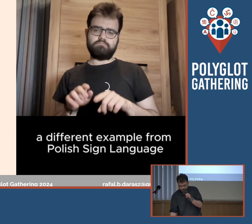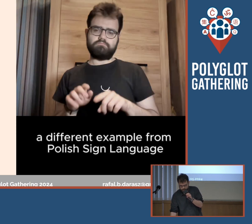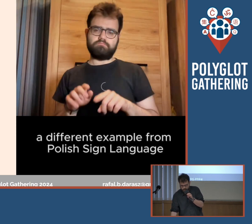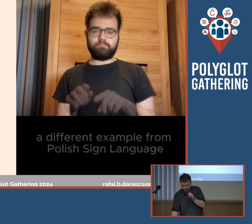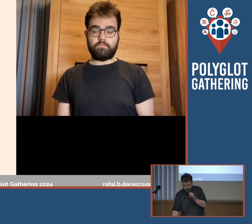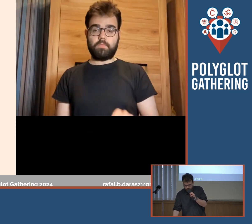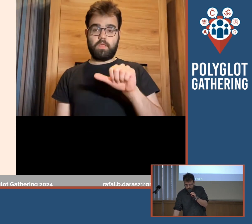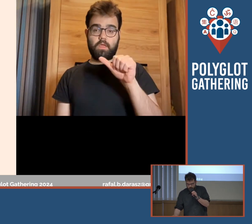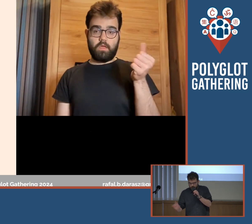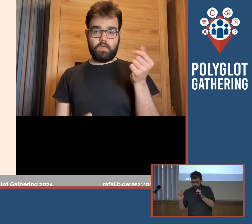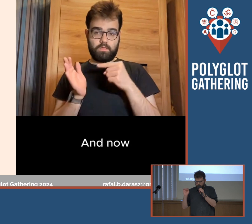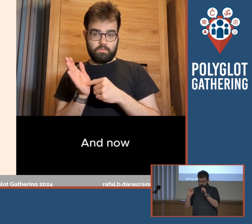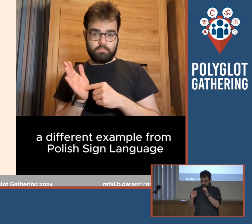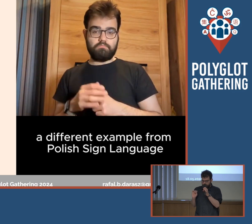shape.